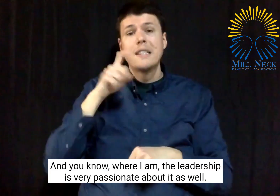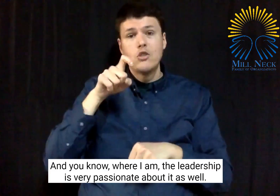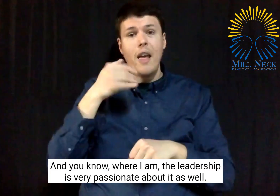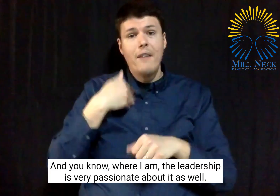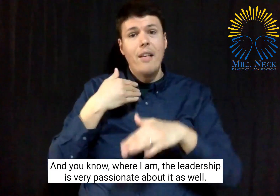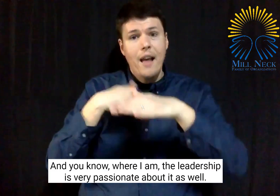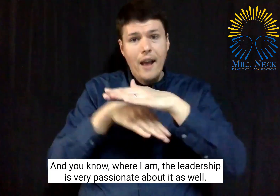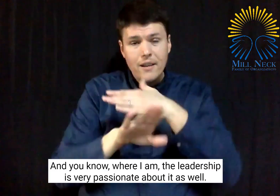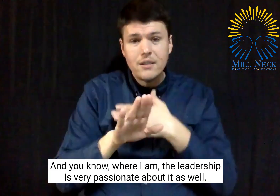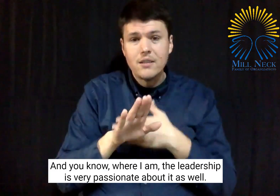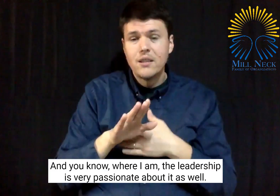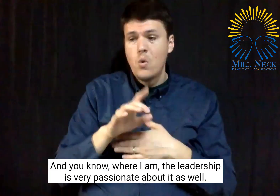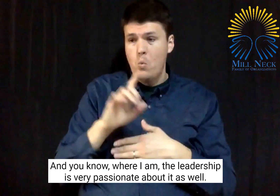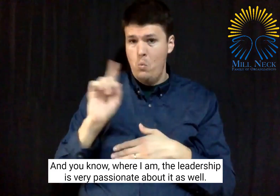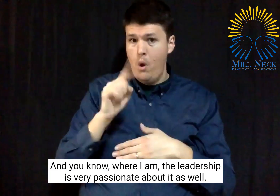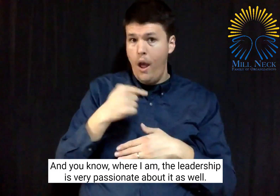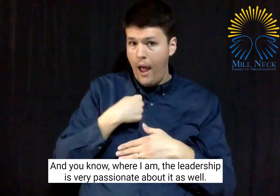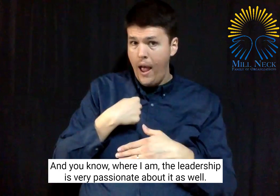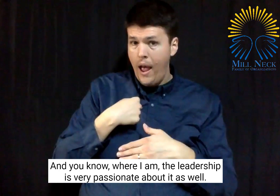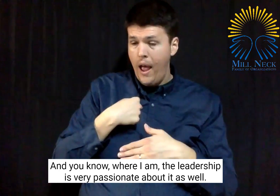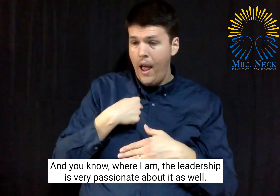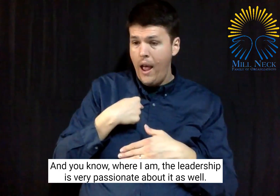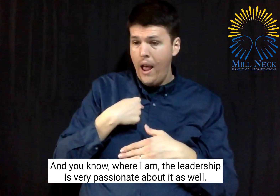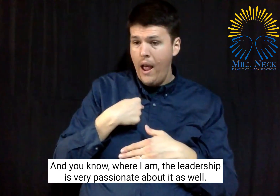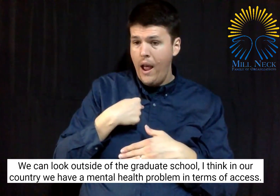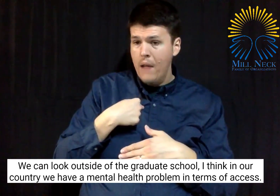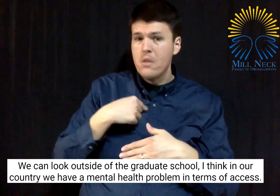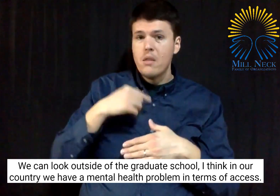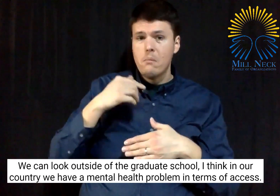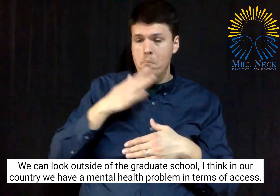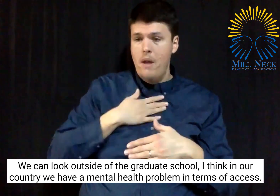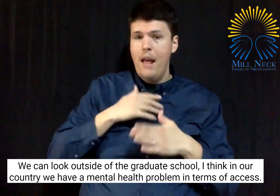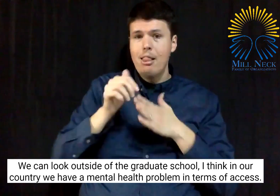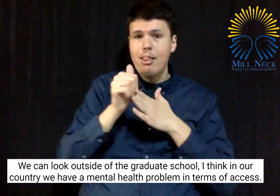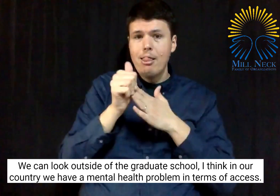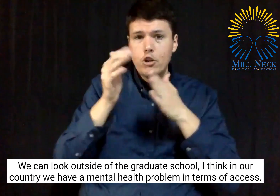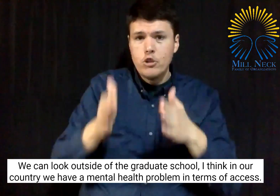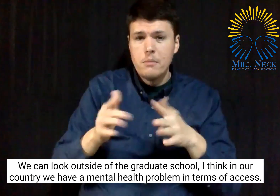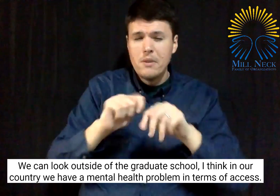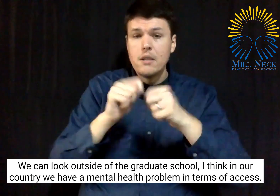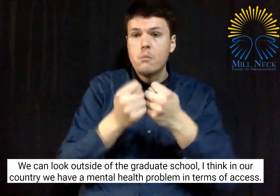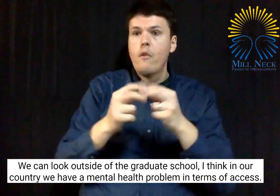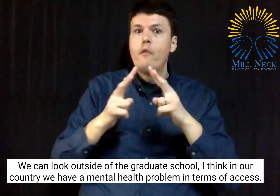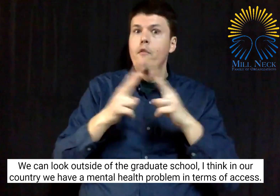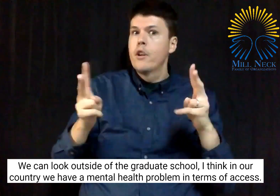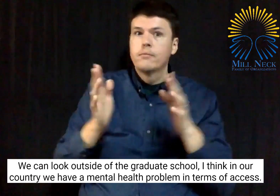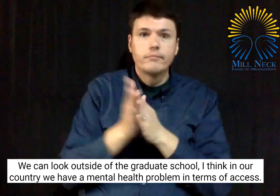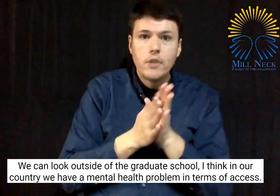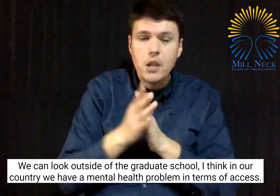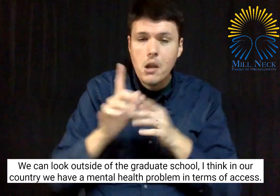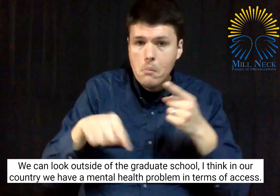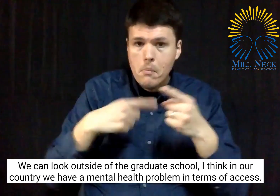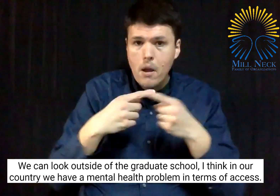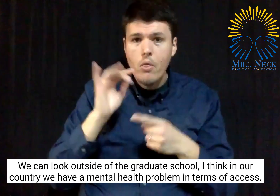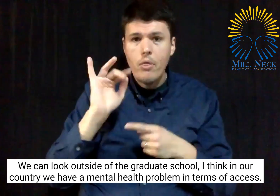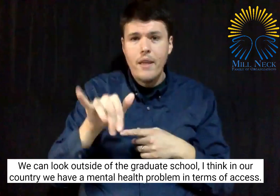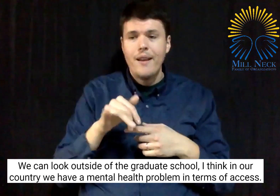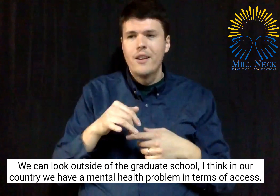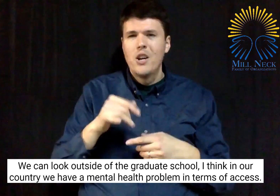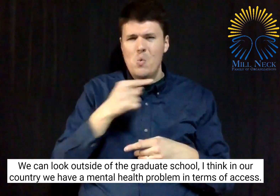I am, the leadership is very passionate about it as well. We can look outside of the graduate school. I think in our country, we have a mental health